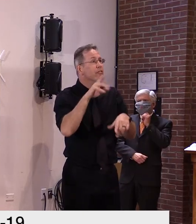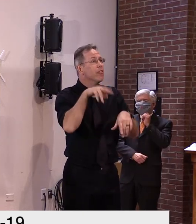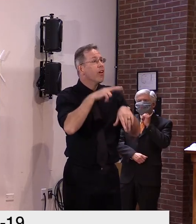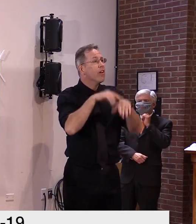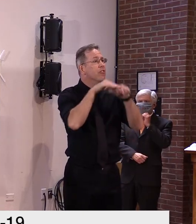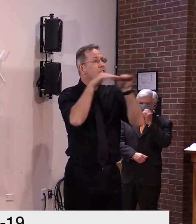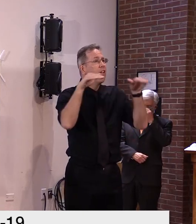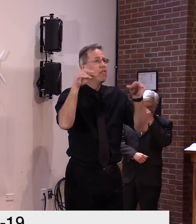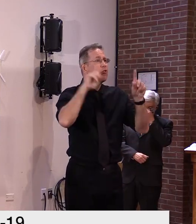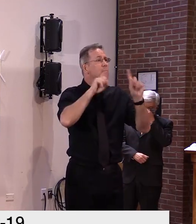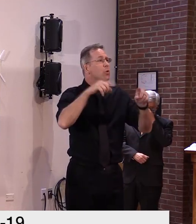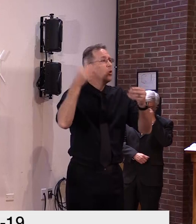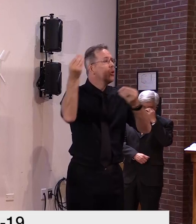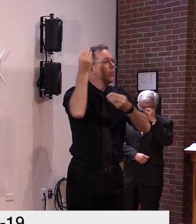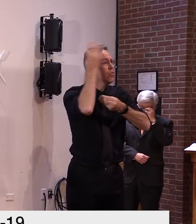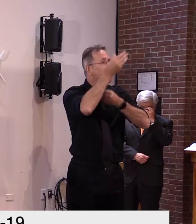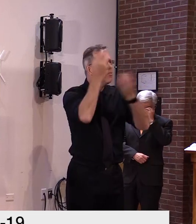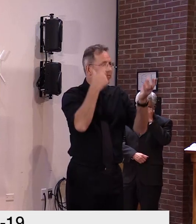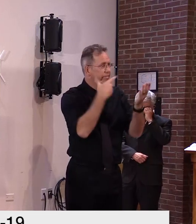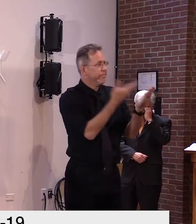an informal survey,